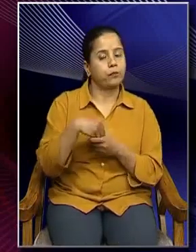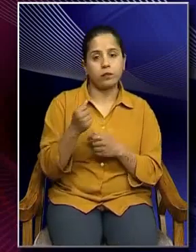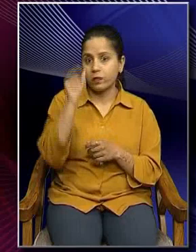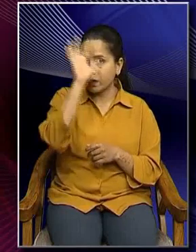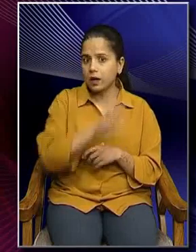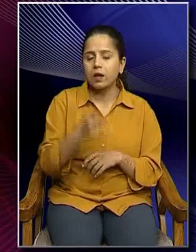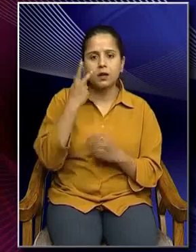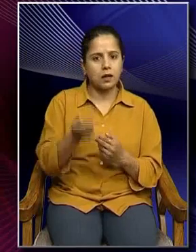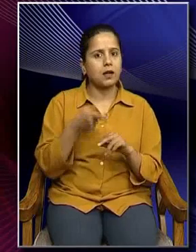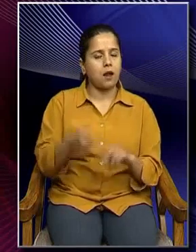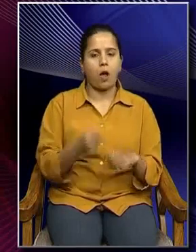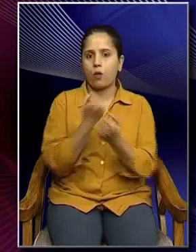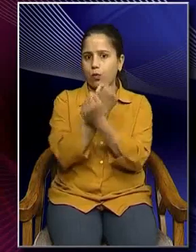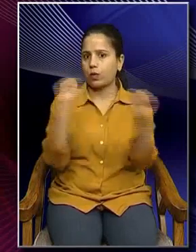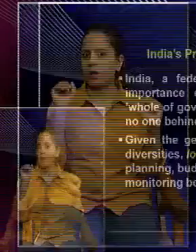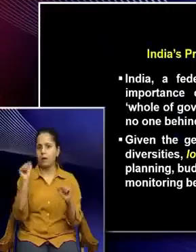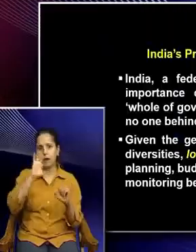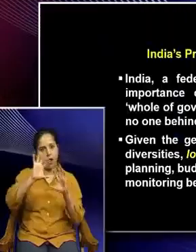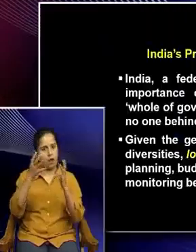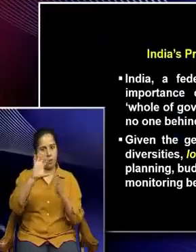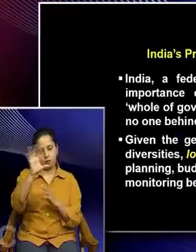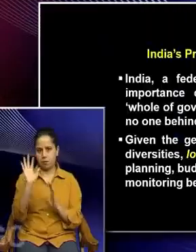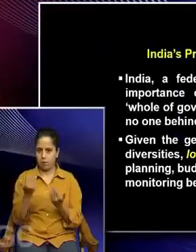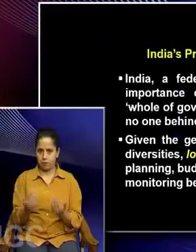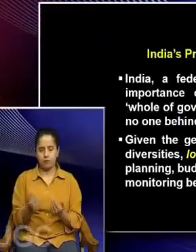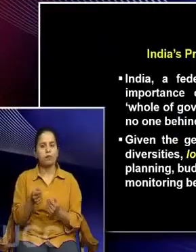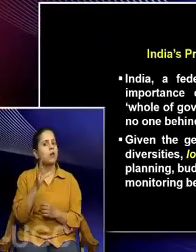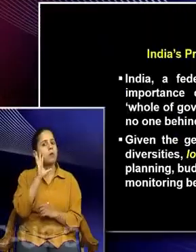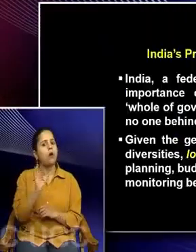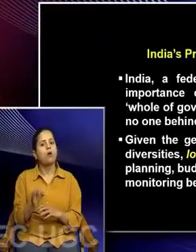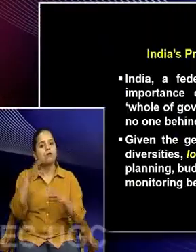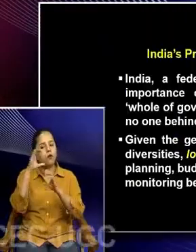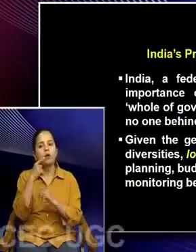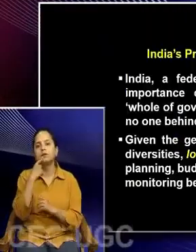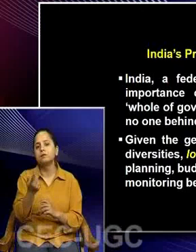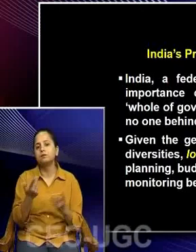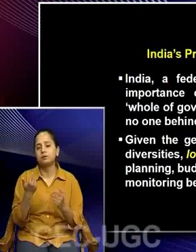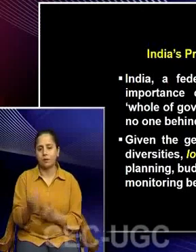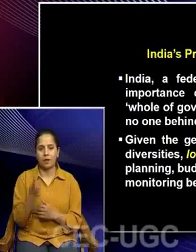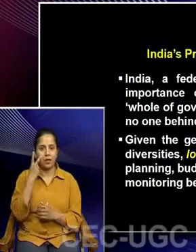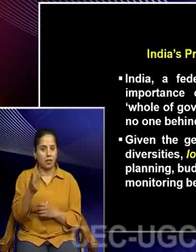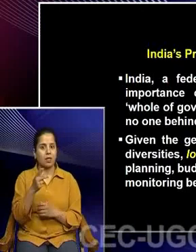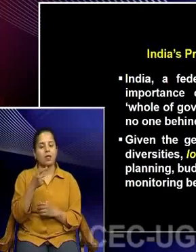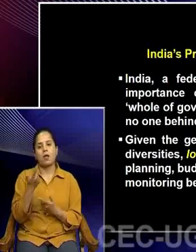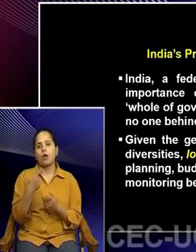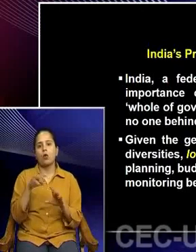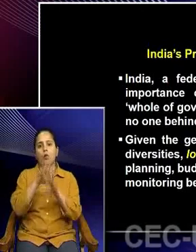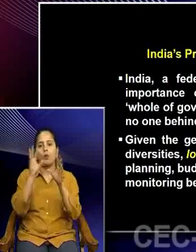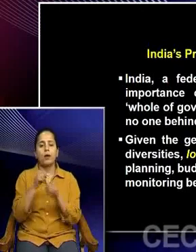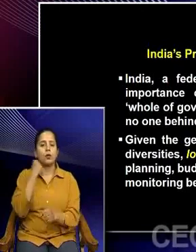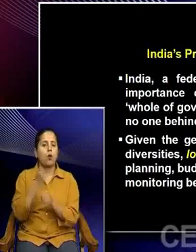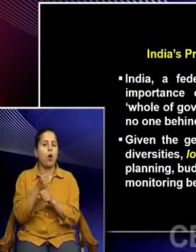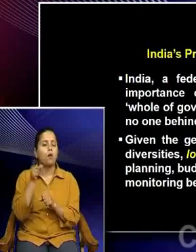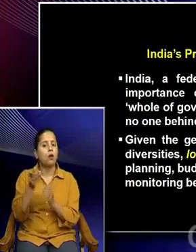a federal country which places utmost importance on this and employs whole of government